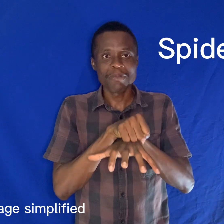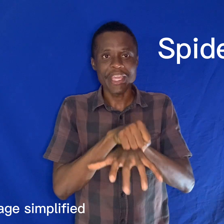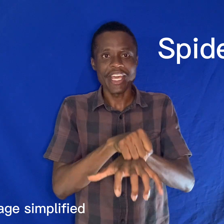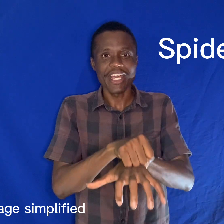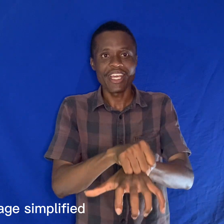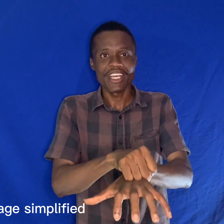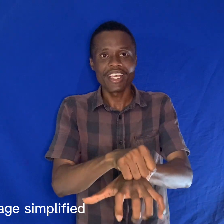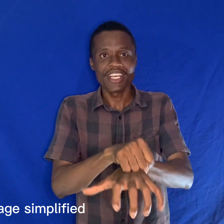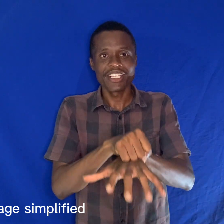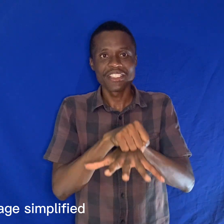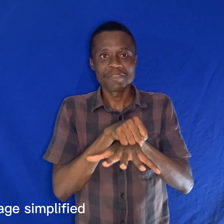Spider.